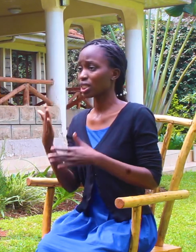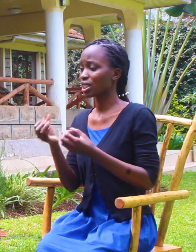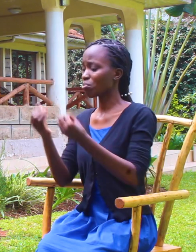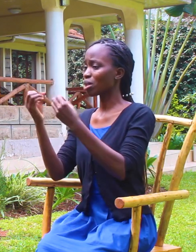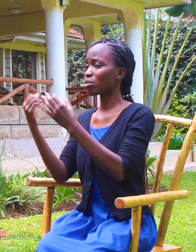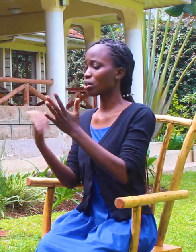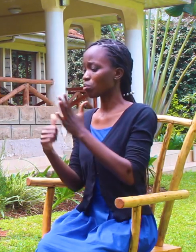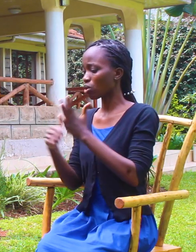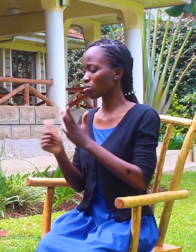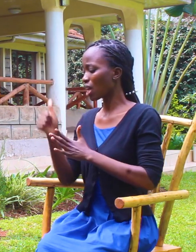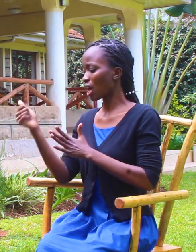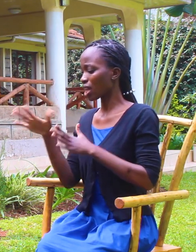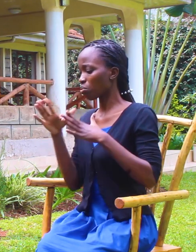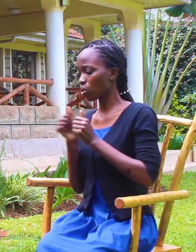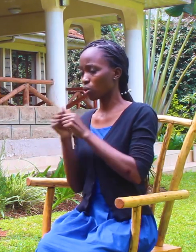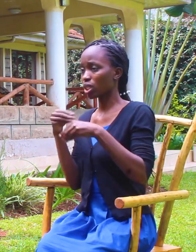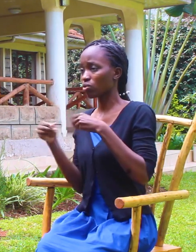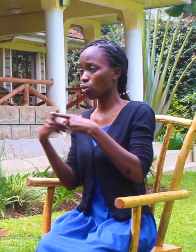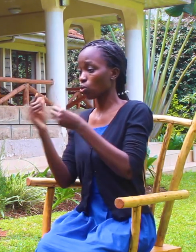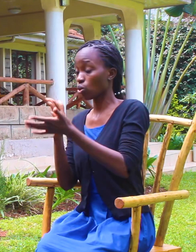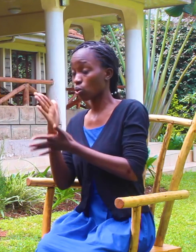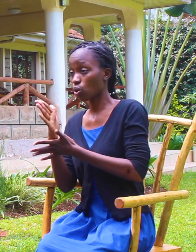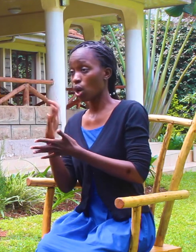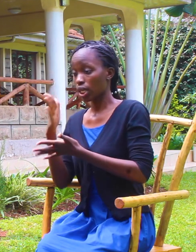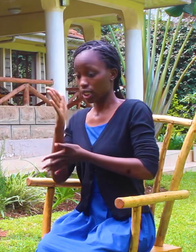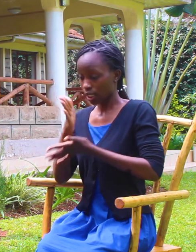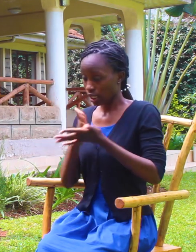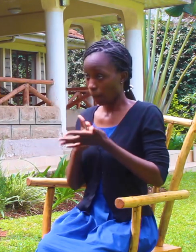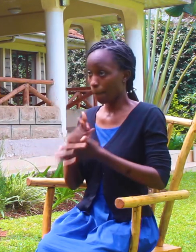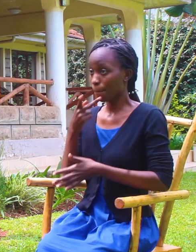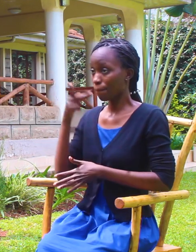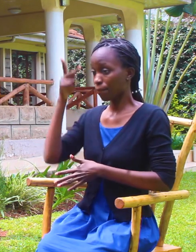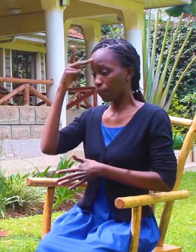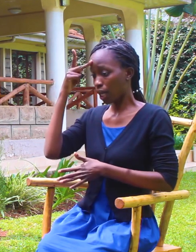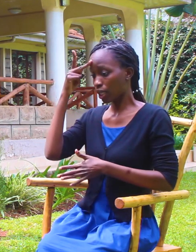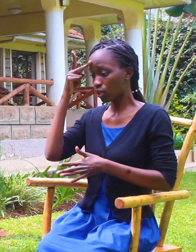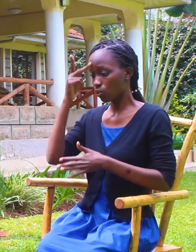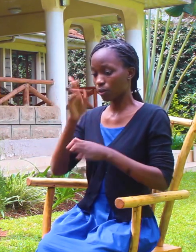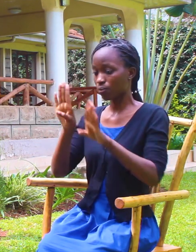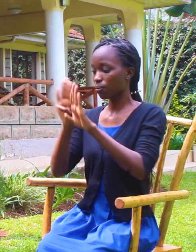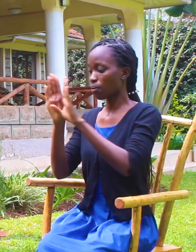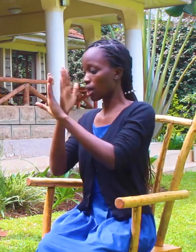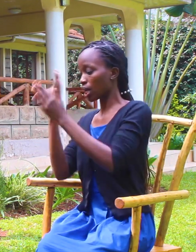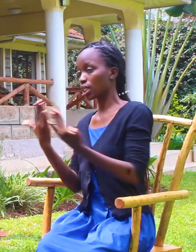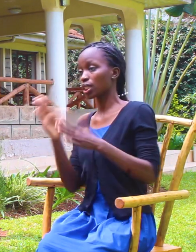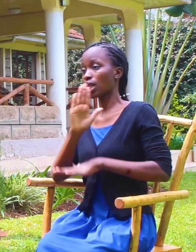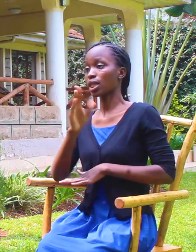through. Some parents lock their children at home because of a small